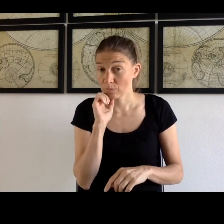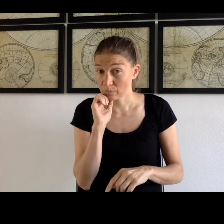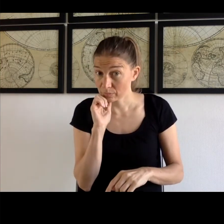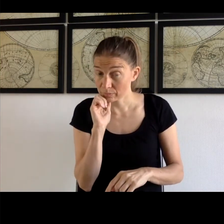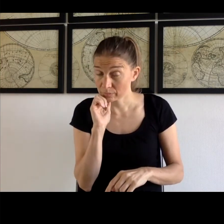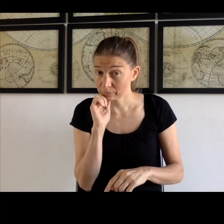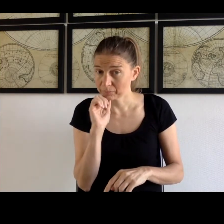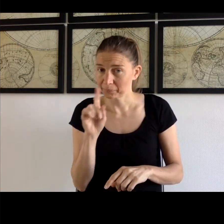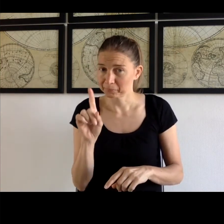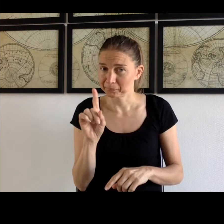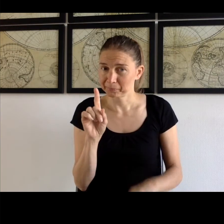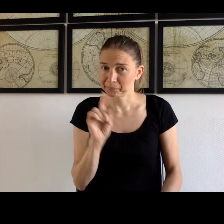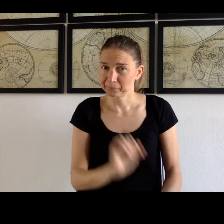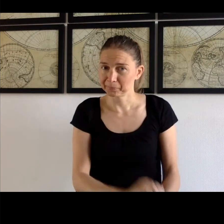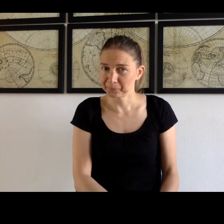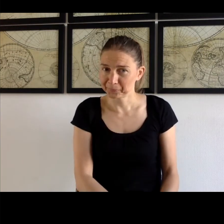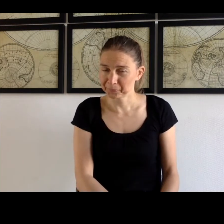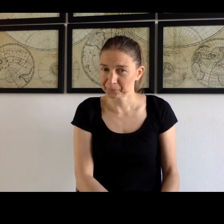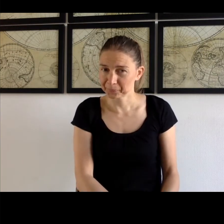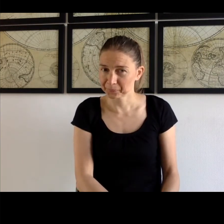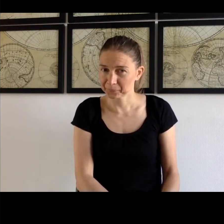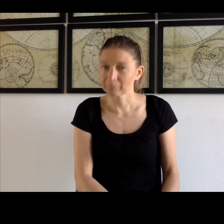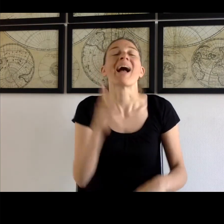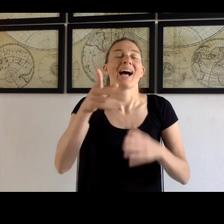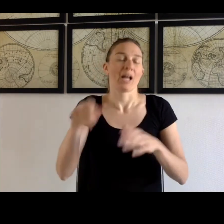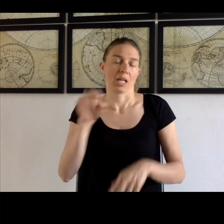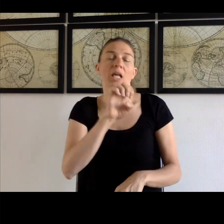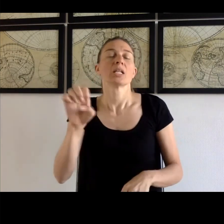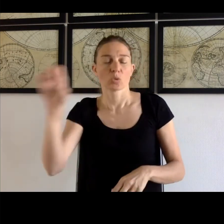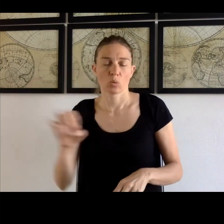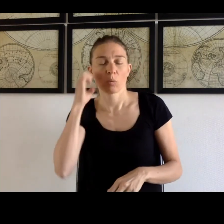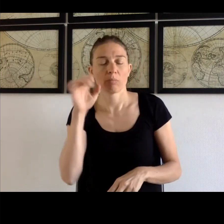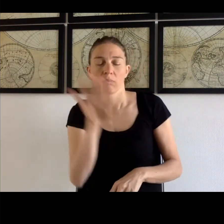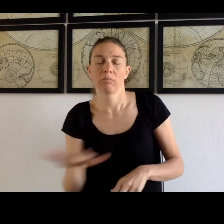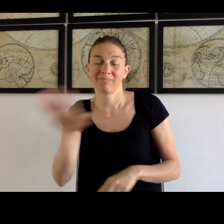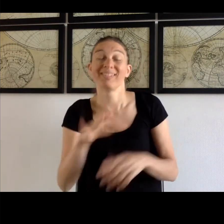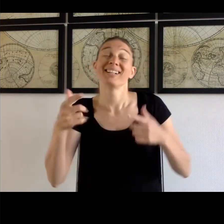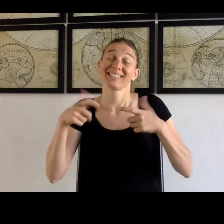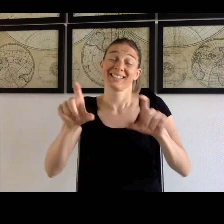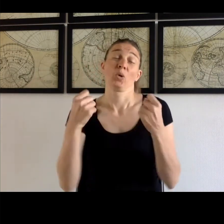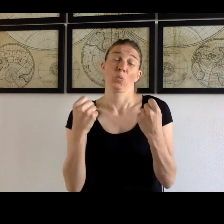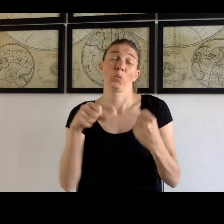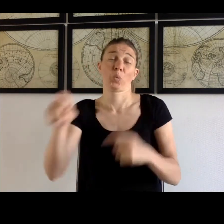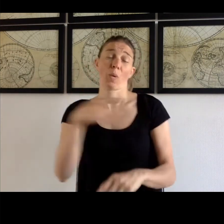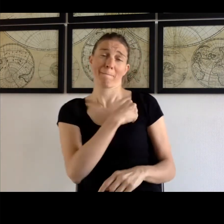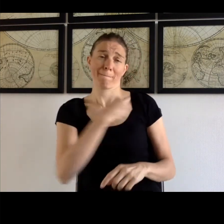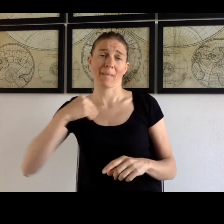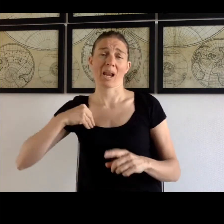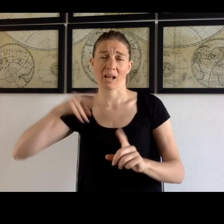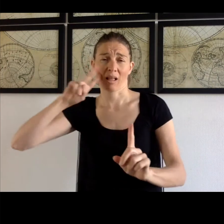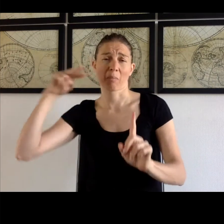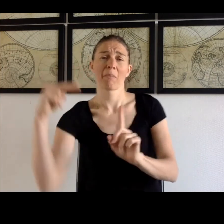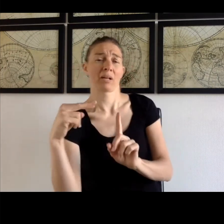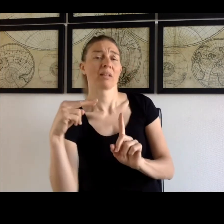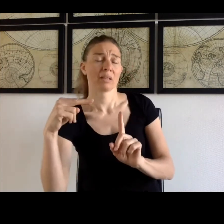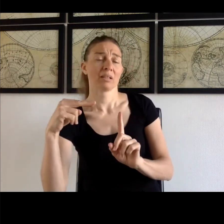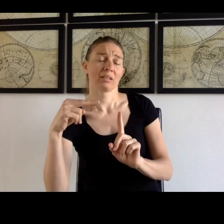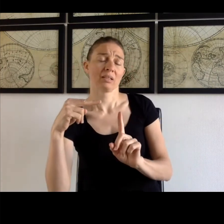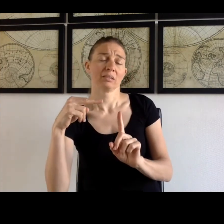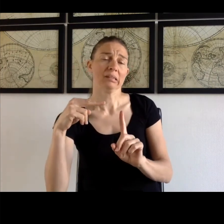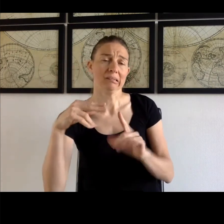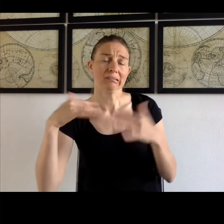still so. So medical models are working really, really good at the moment, which is